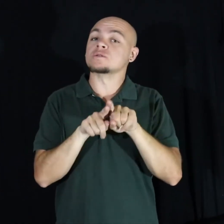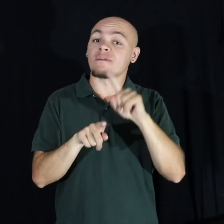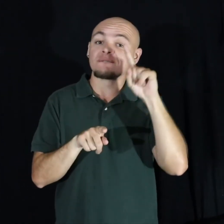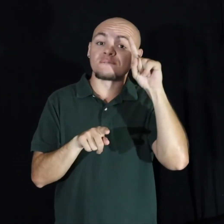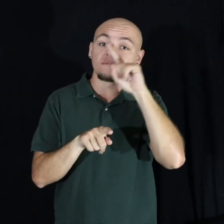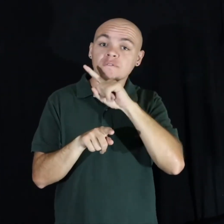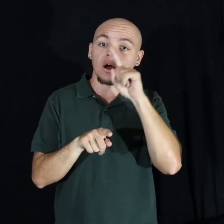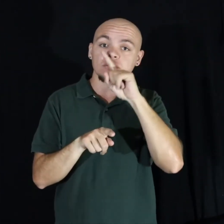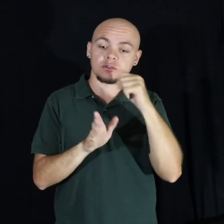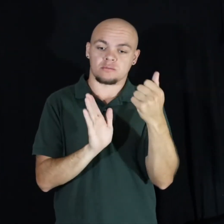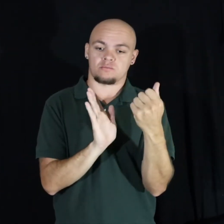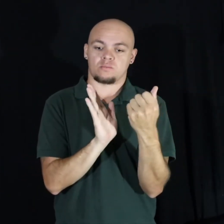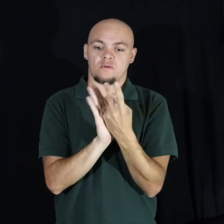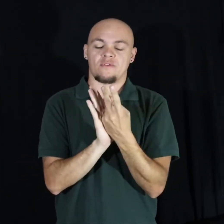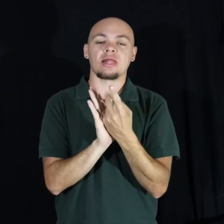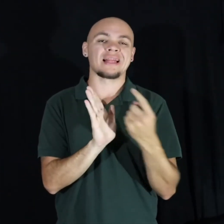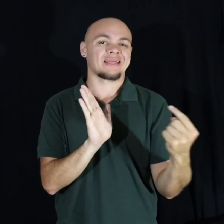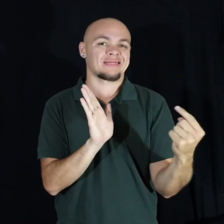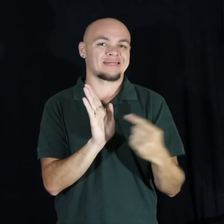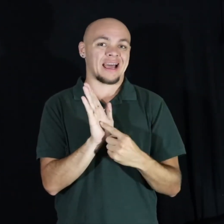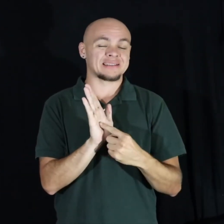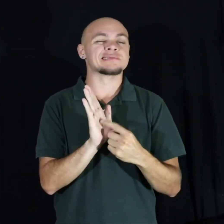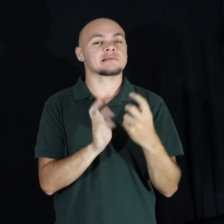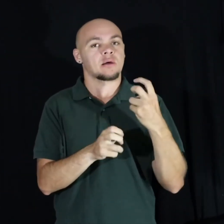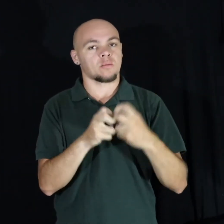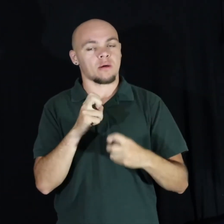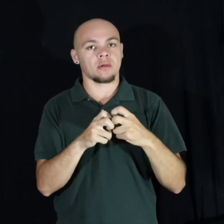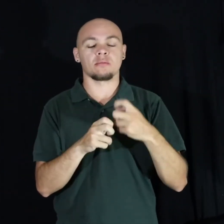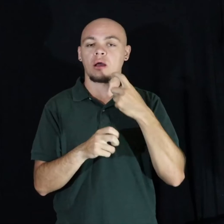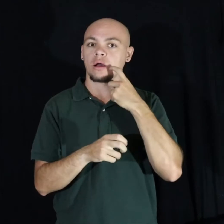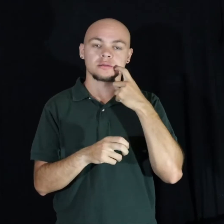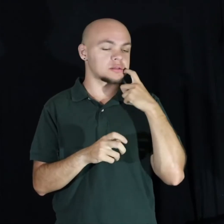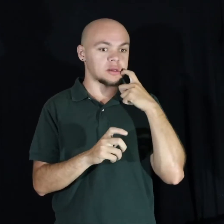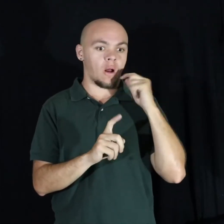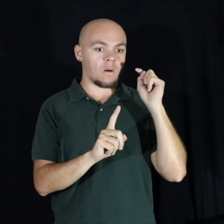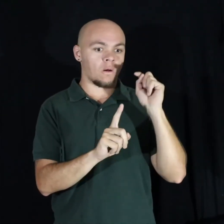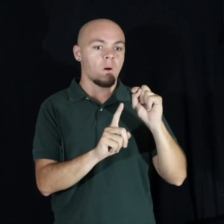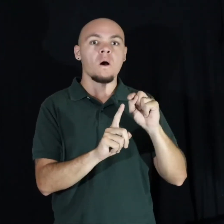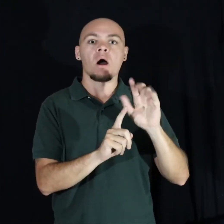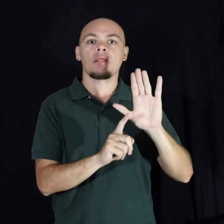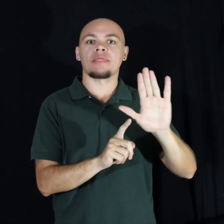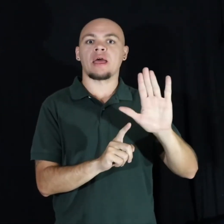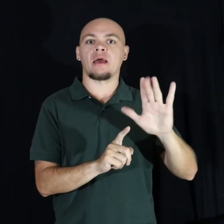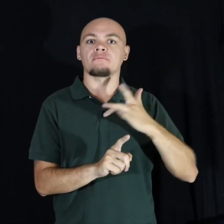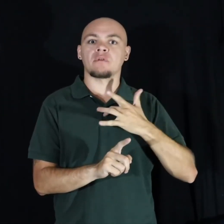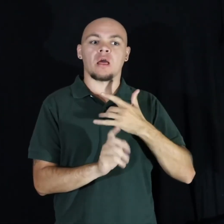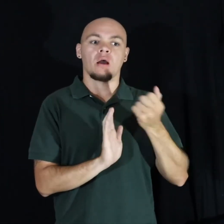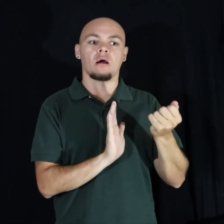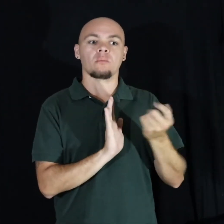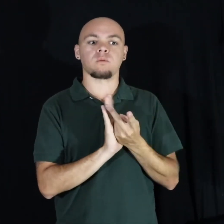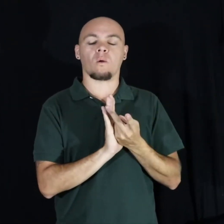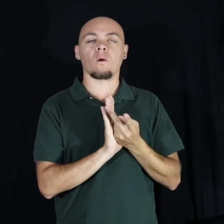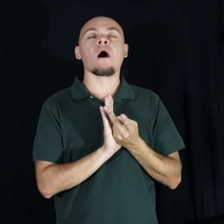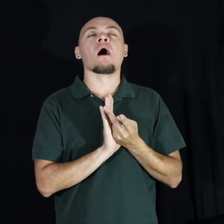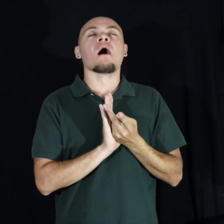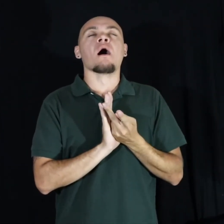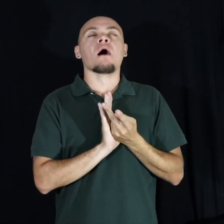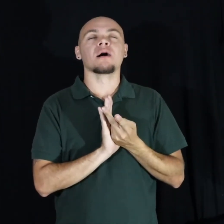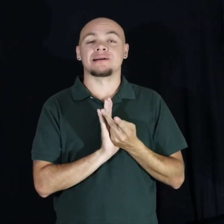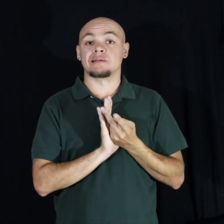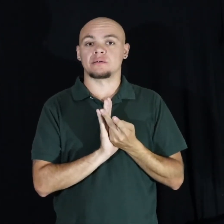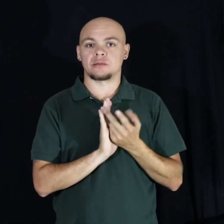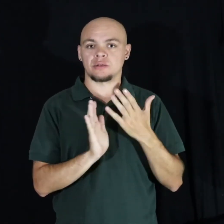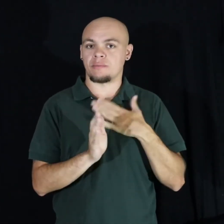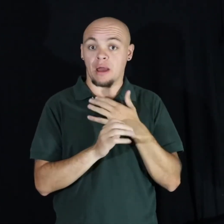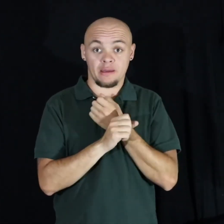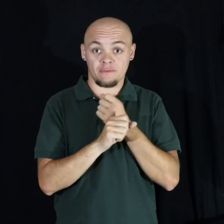this is the draw. We become addicted to what makes us feel approved. So my freedom